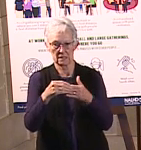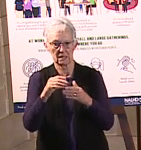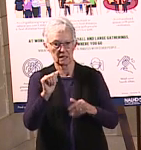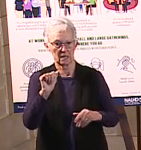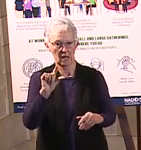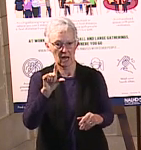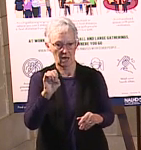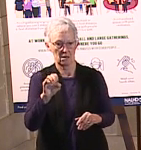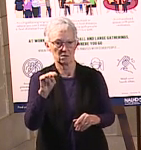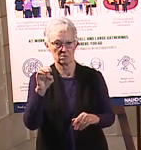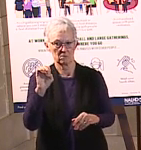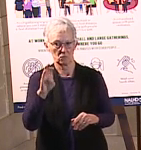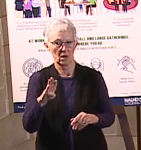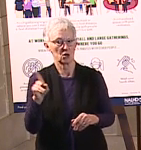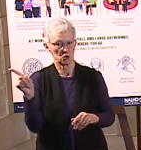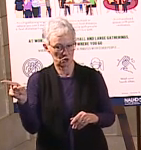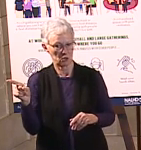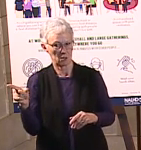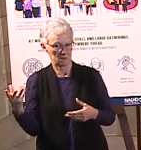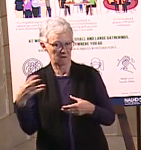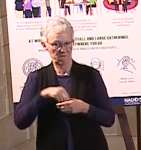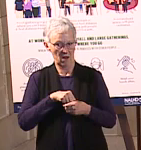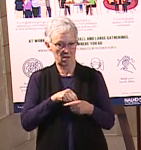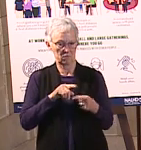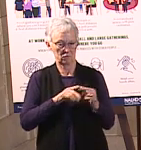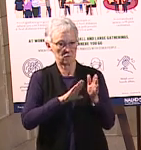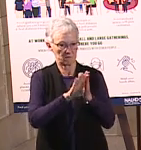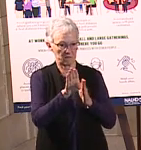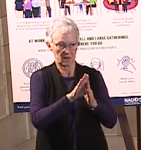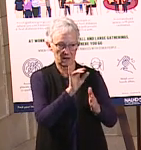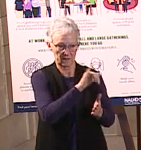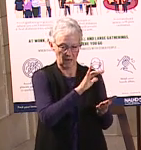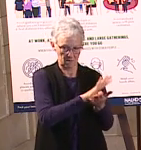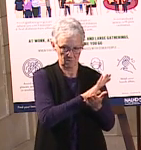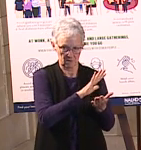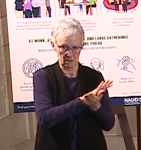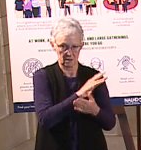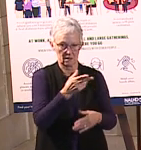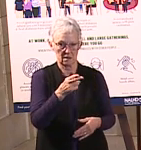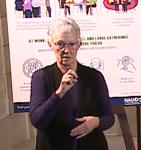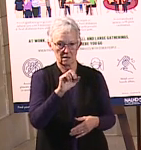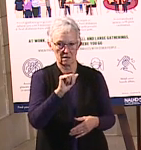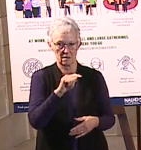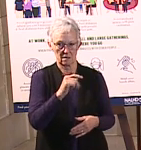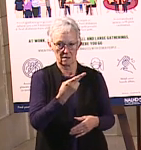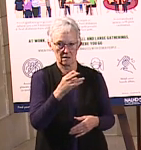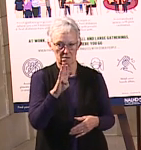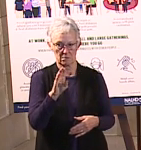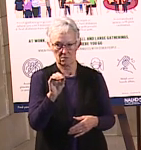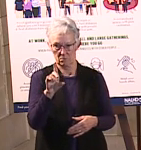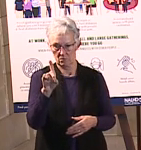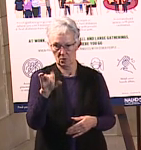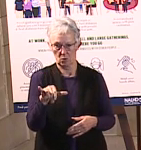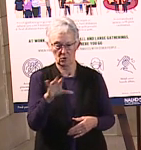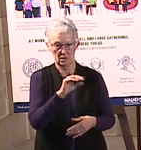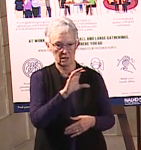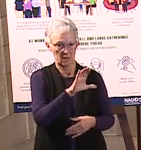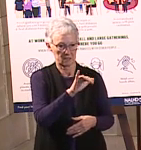was instrumental in the development of this document, as well as Heath Bodie and Cindy Cadavy with the Nebraska Healthcare